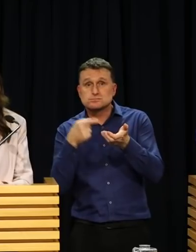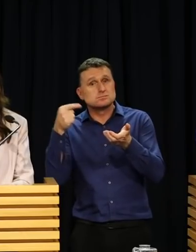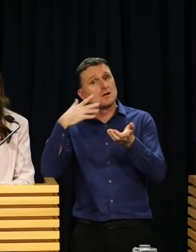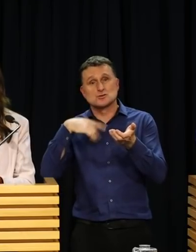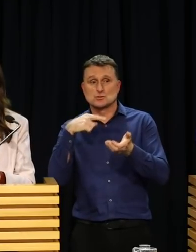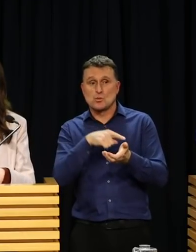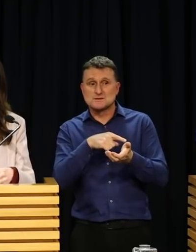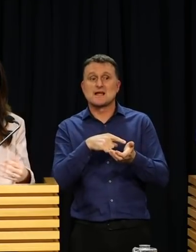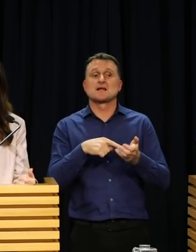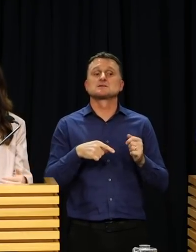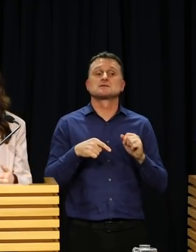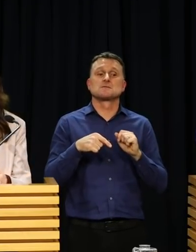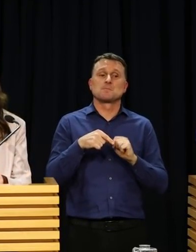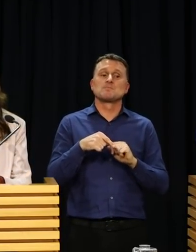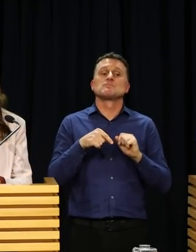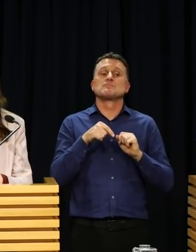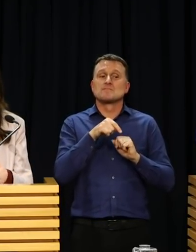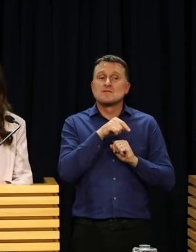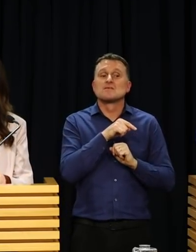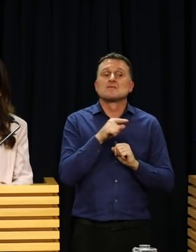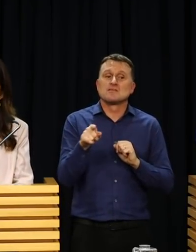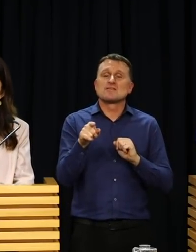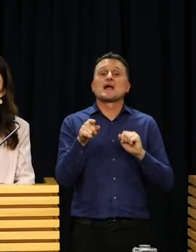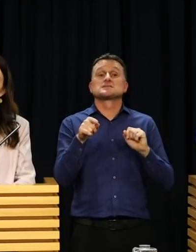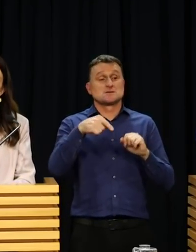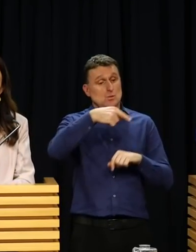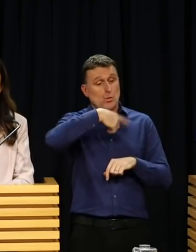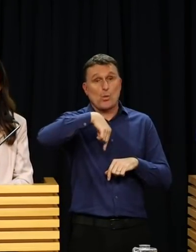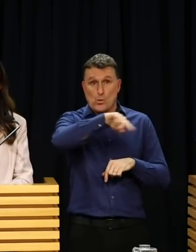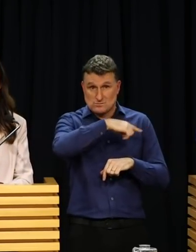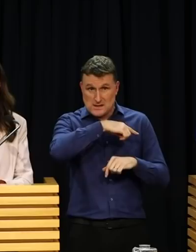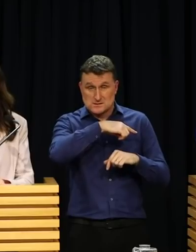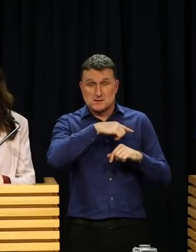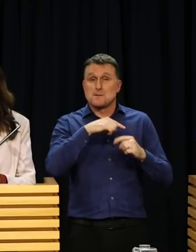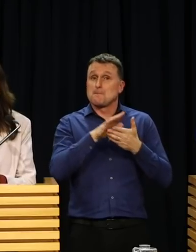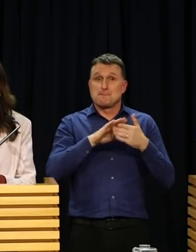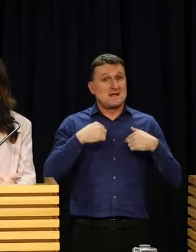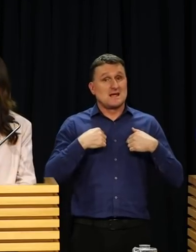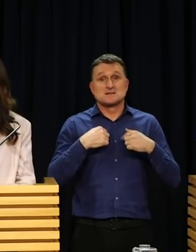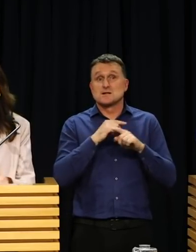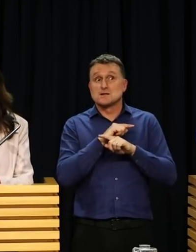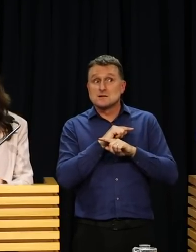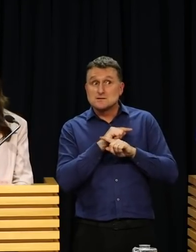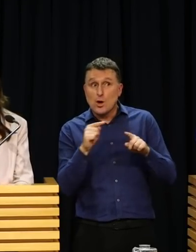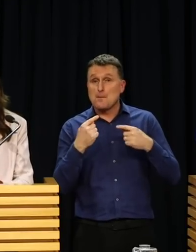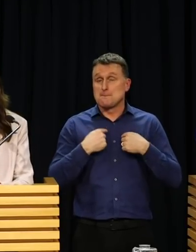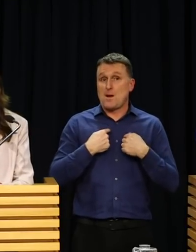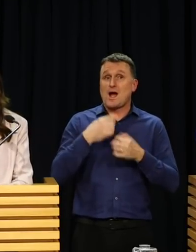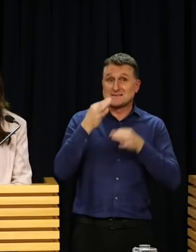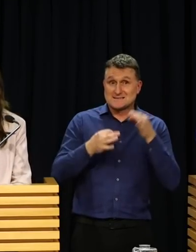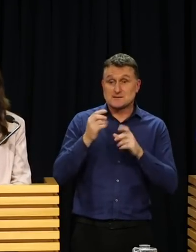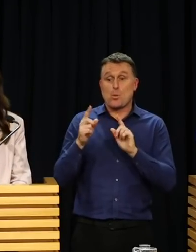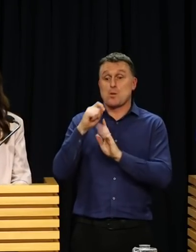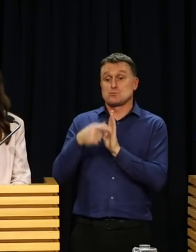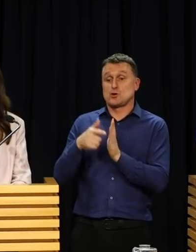the same time, I also have a view that it's not for me to say what projects should or should not go